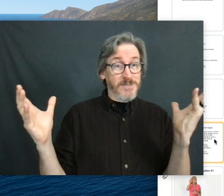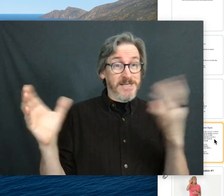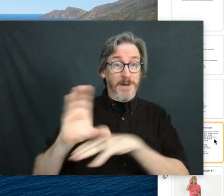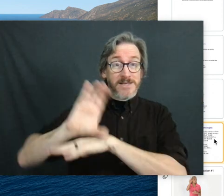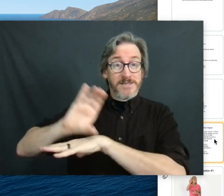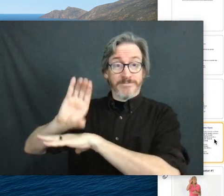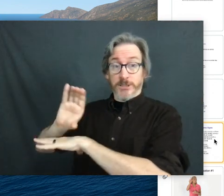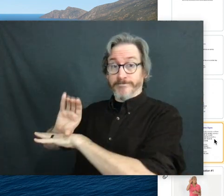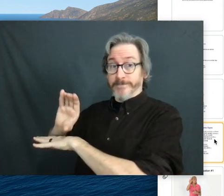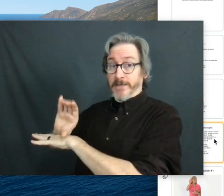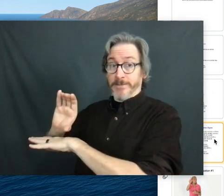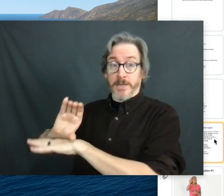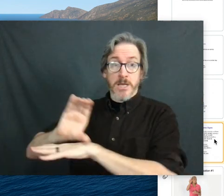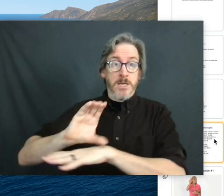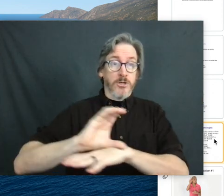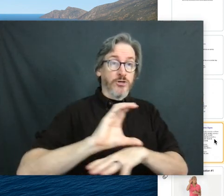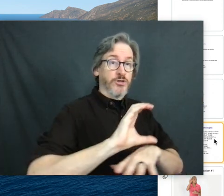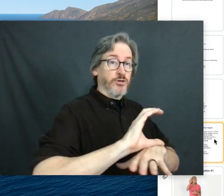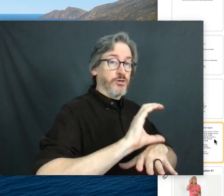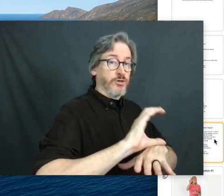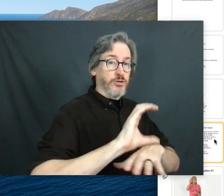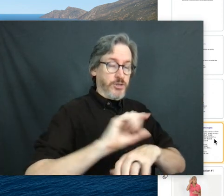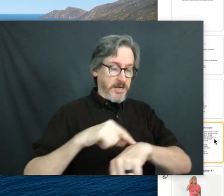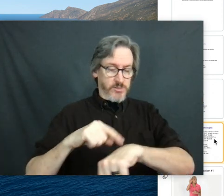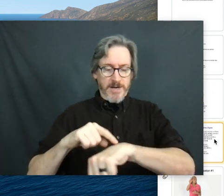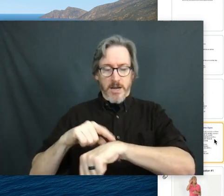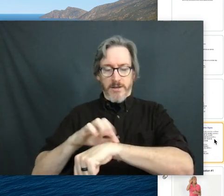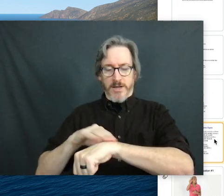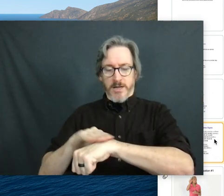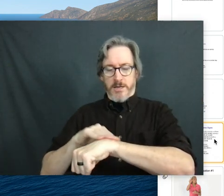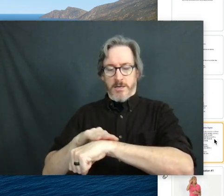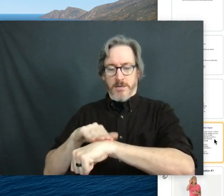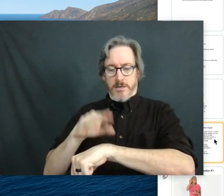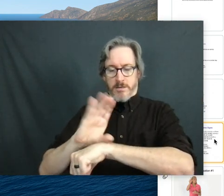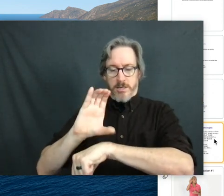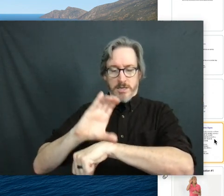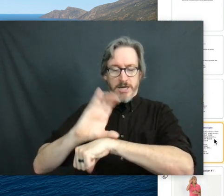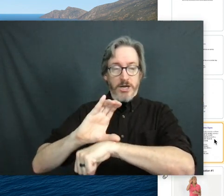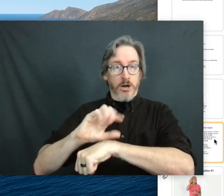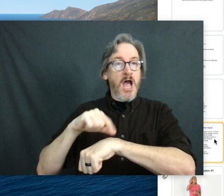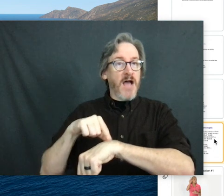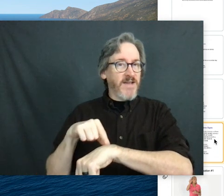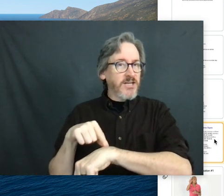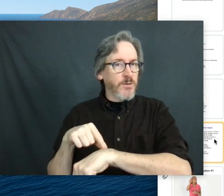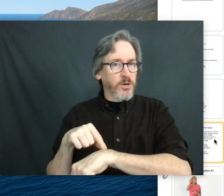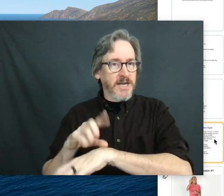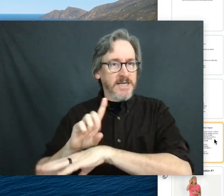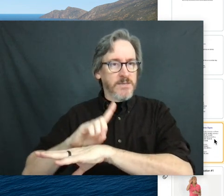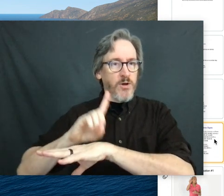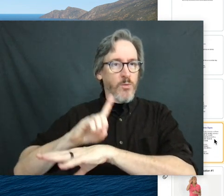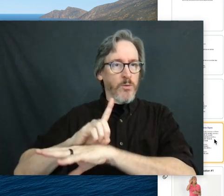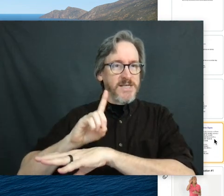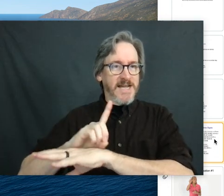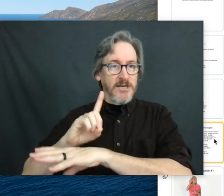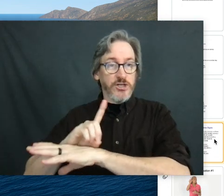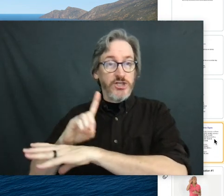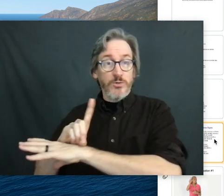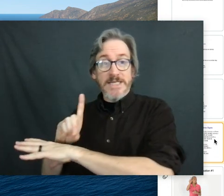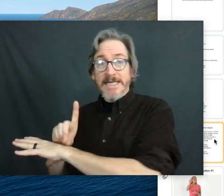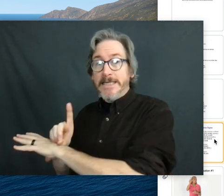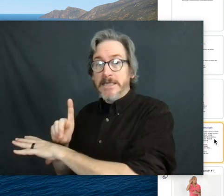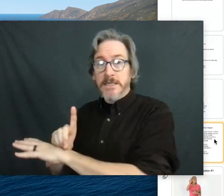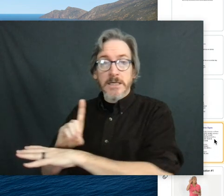they don't see the bias. So anyway, church, and it's right on here. Eventually, we're going to get to the point where we